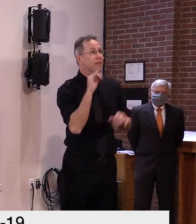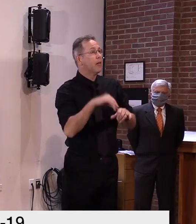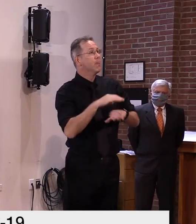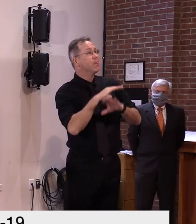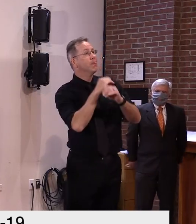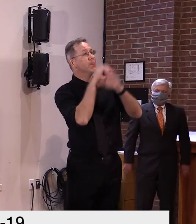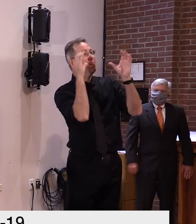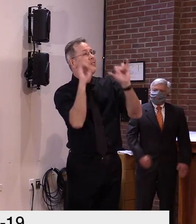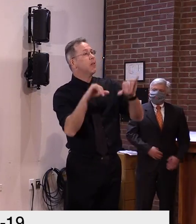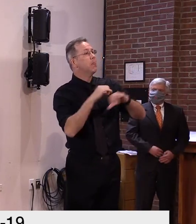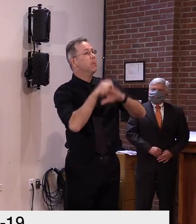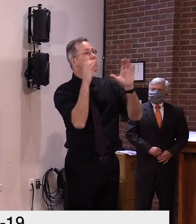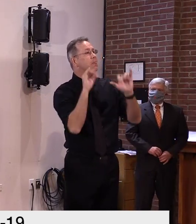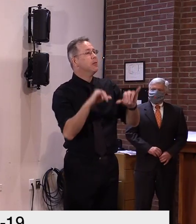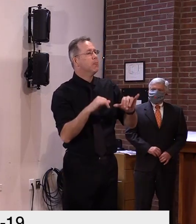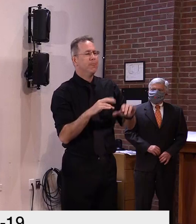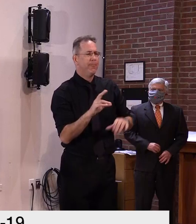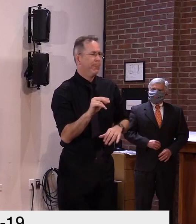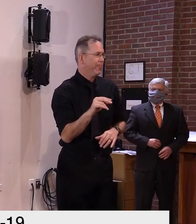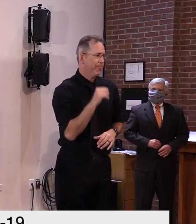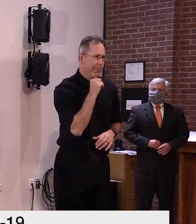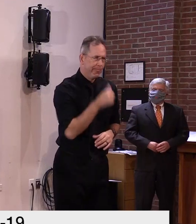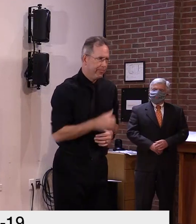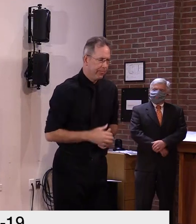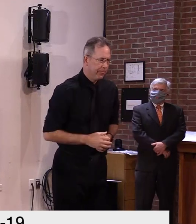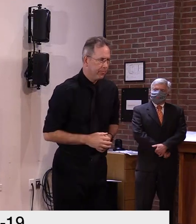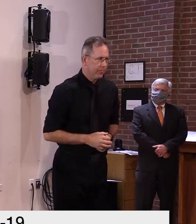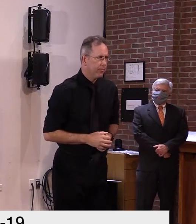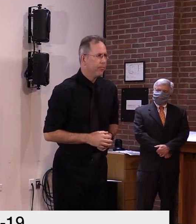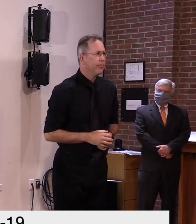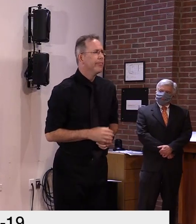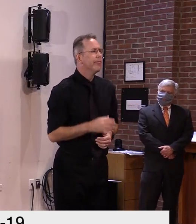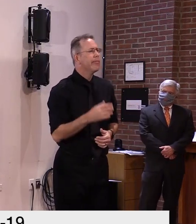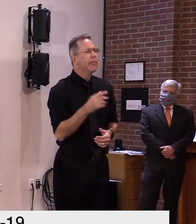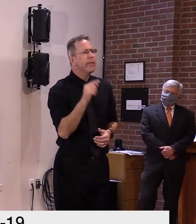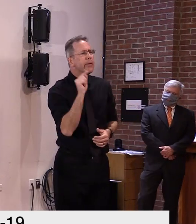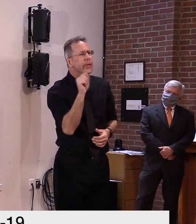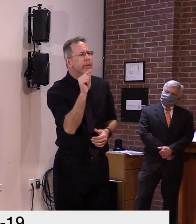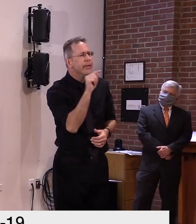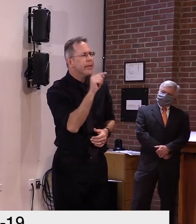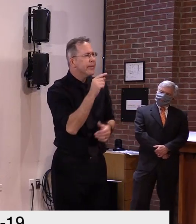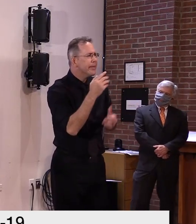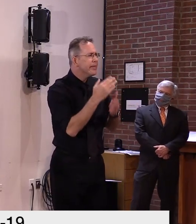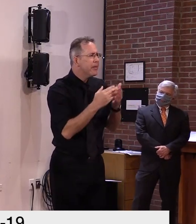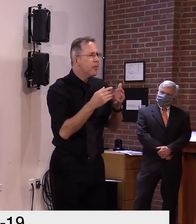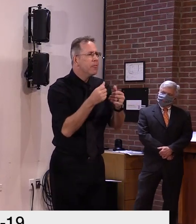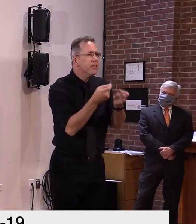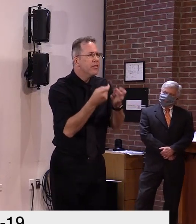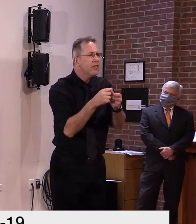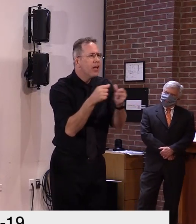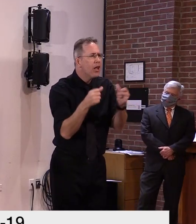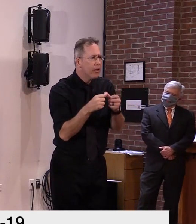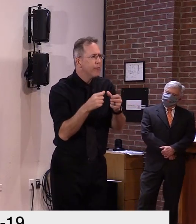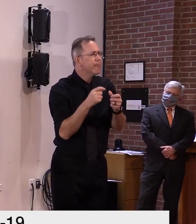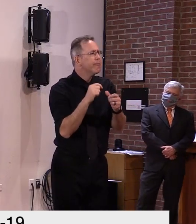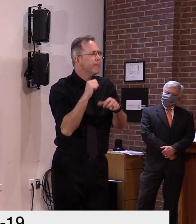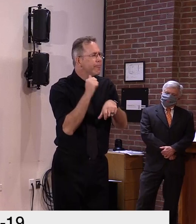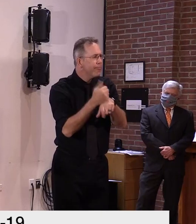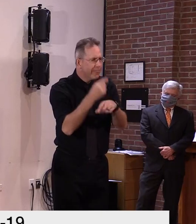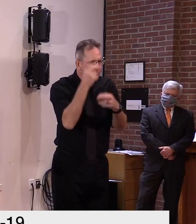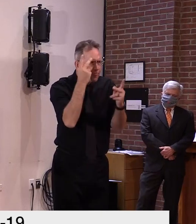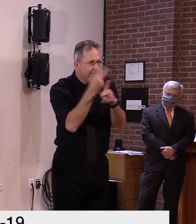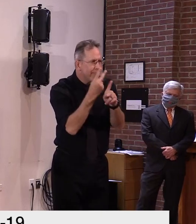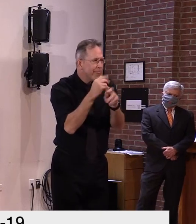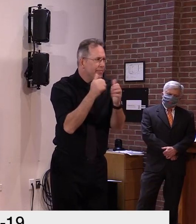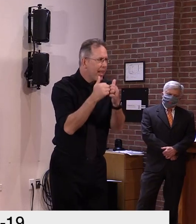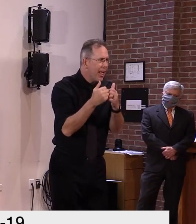with some of the mountains and the ski areas and so forth to determine what provisions will be put into